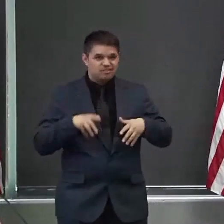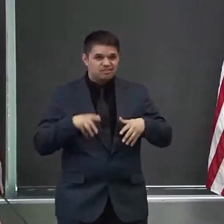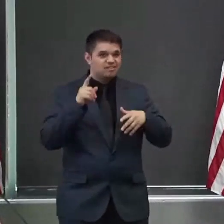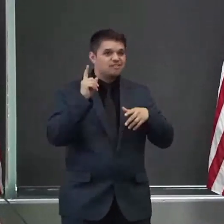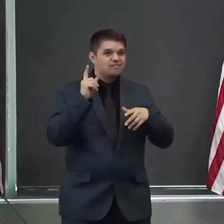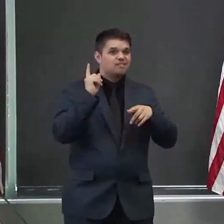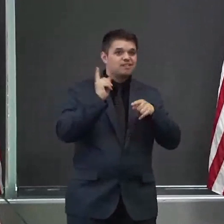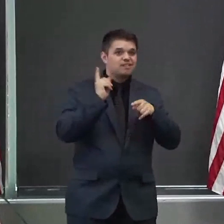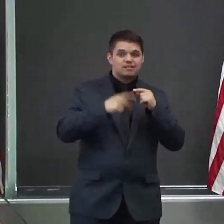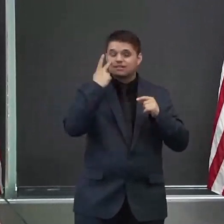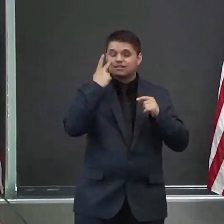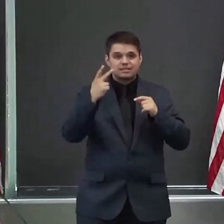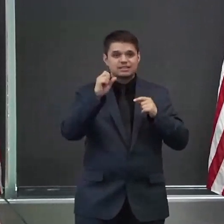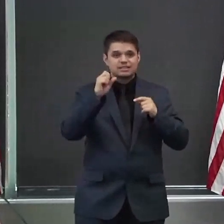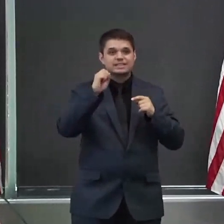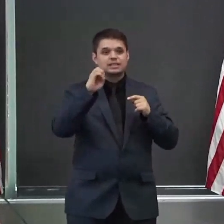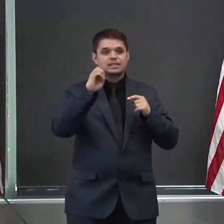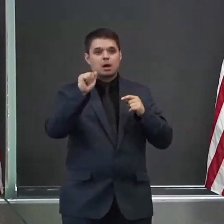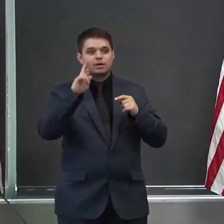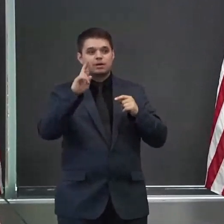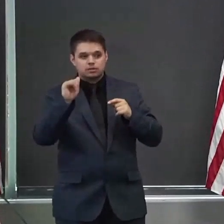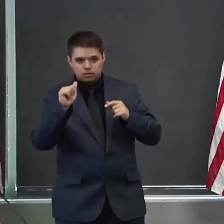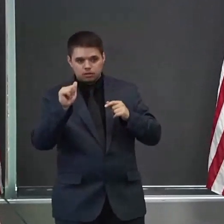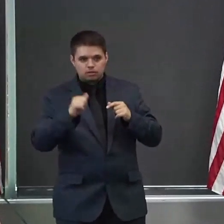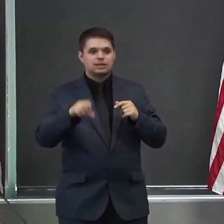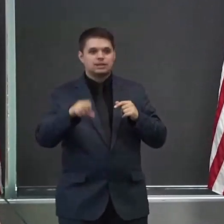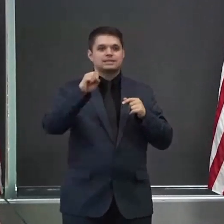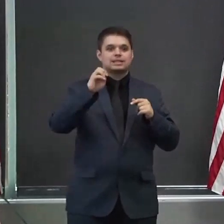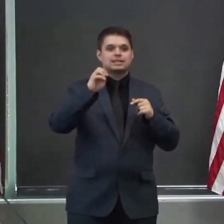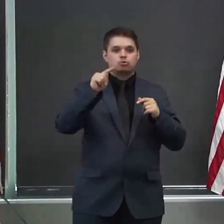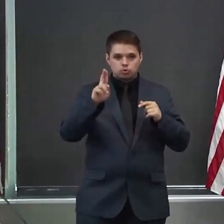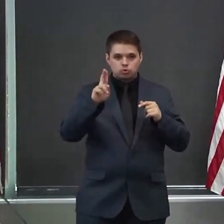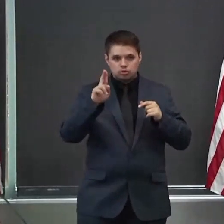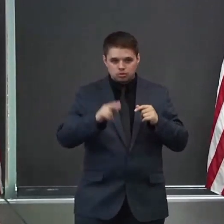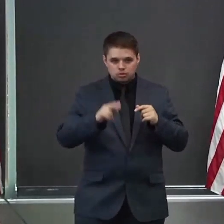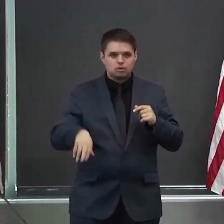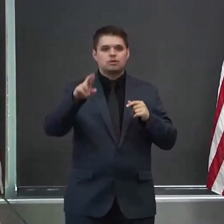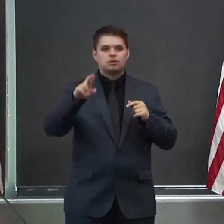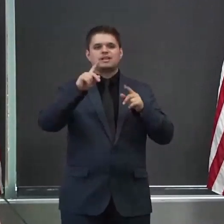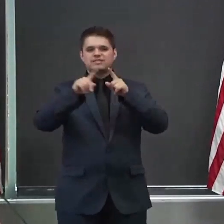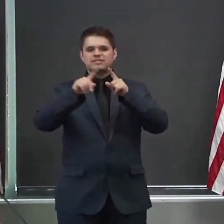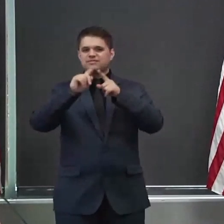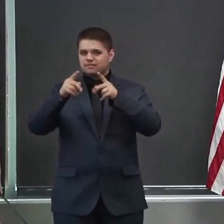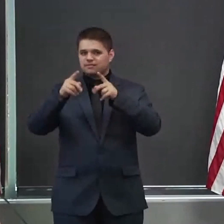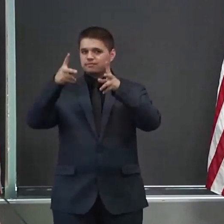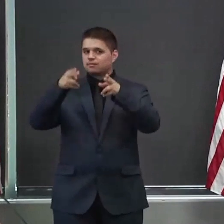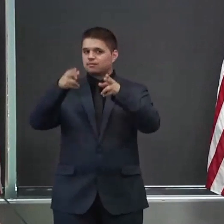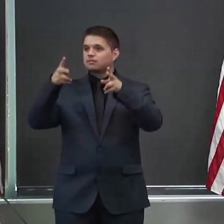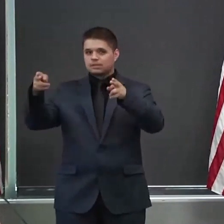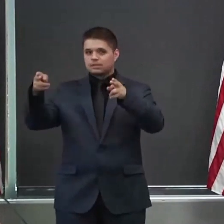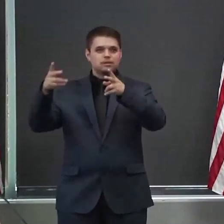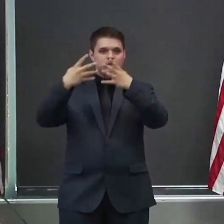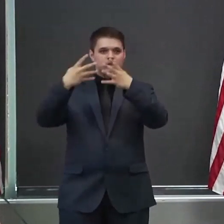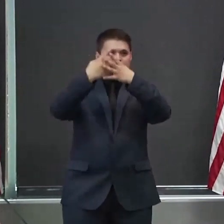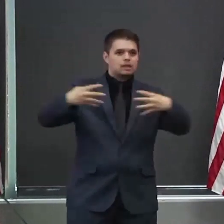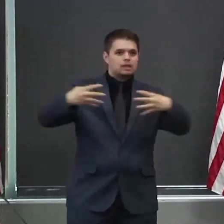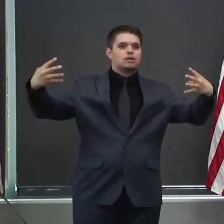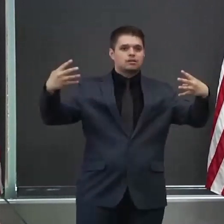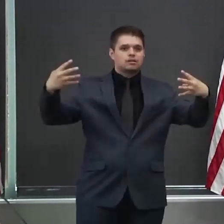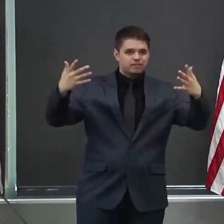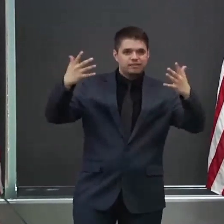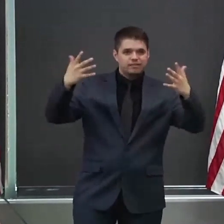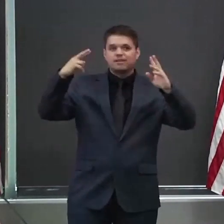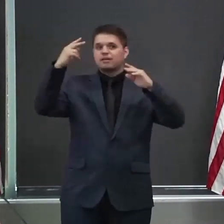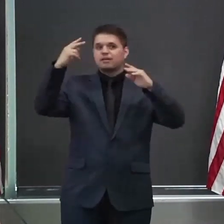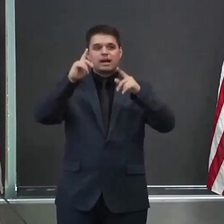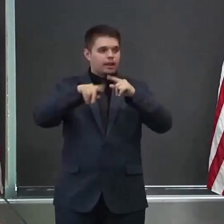and Ruthie cut down the nets at the NCAA finals in New Orleans. I know that